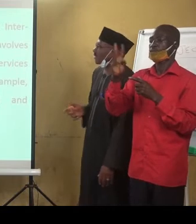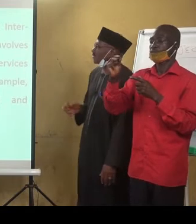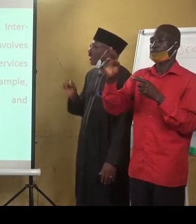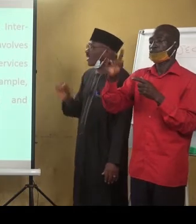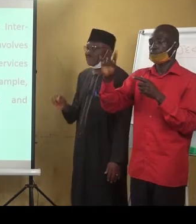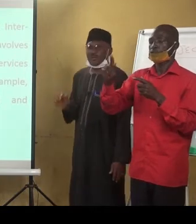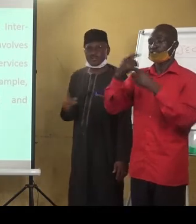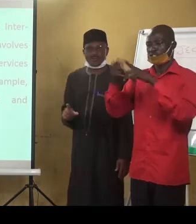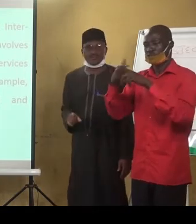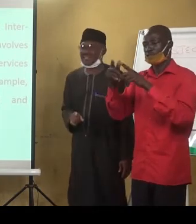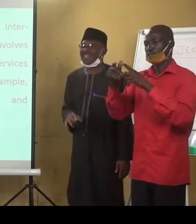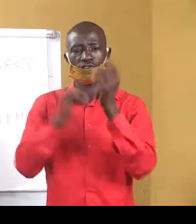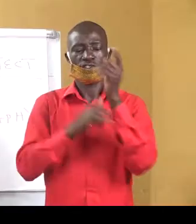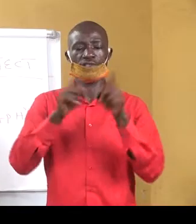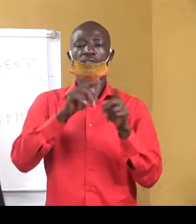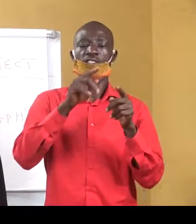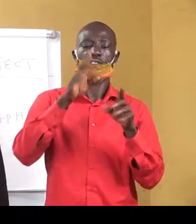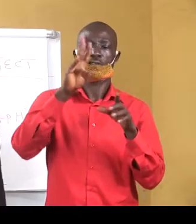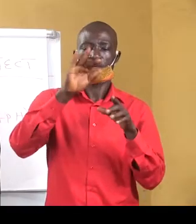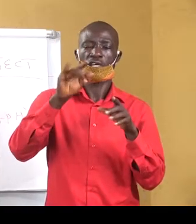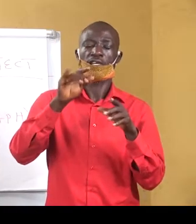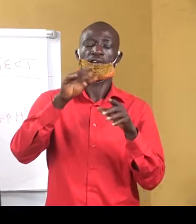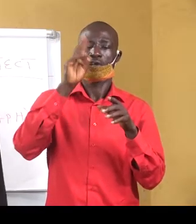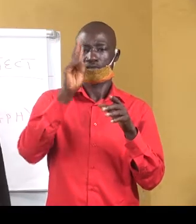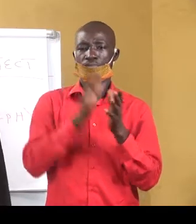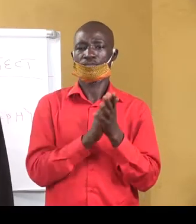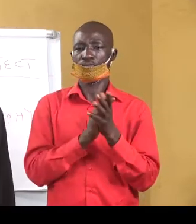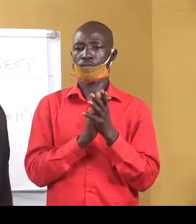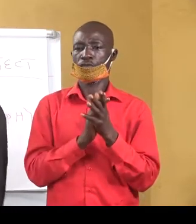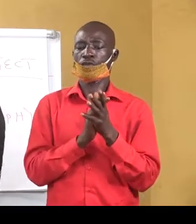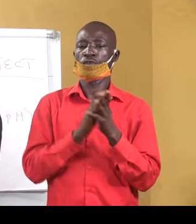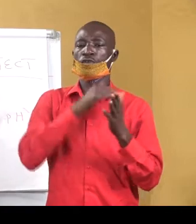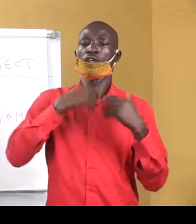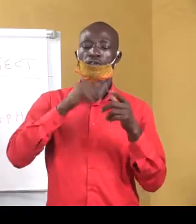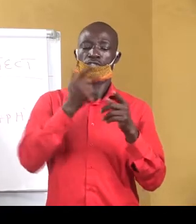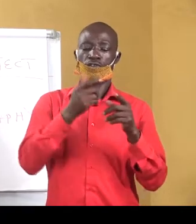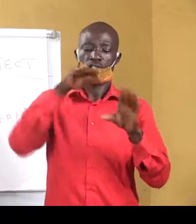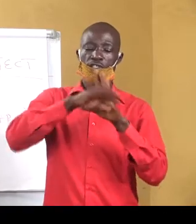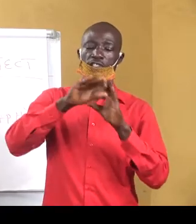International trade, we have also internal trade, which can also be called